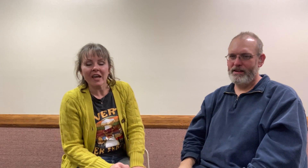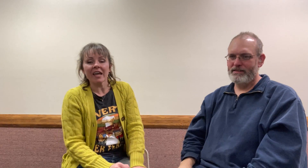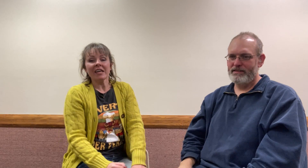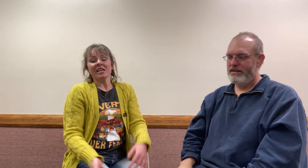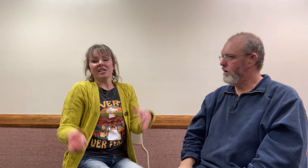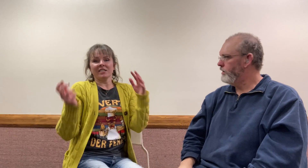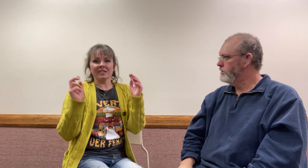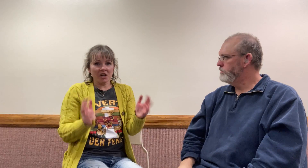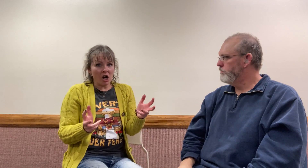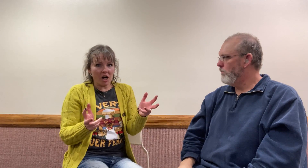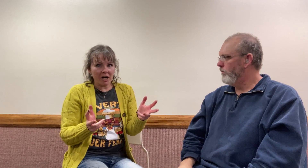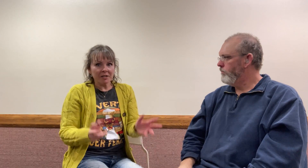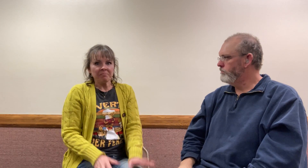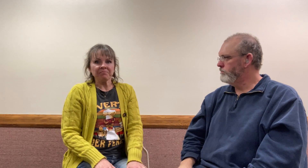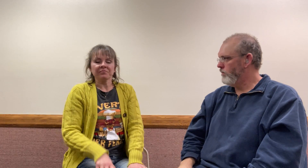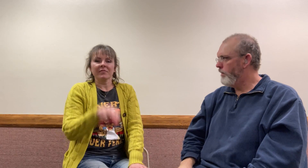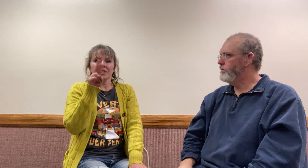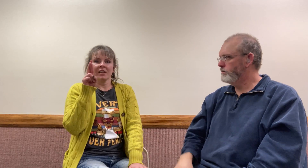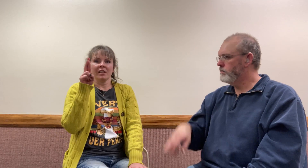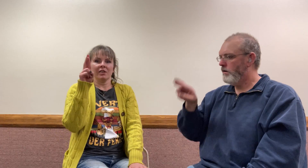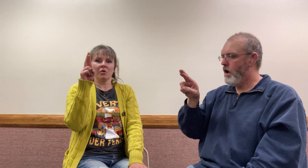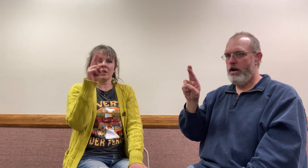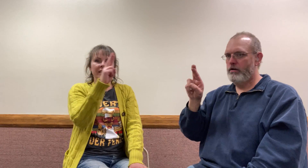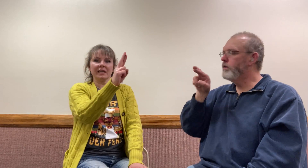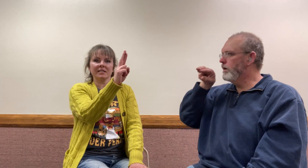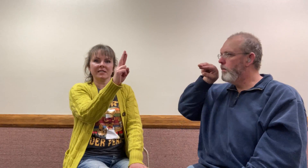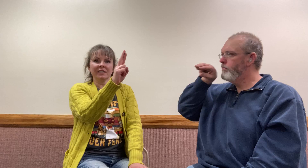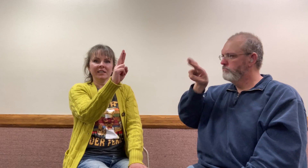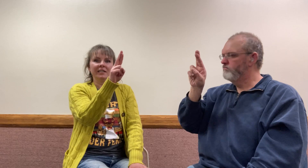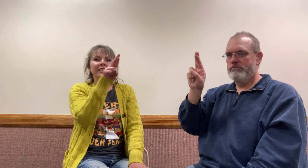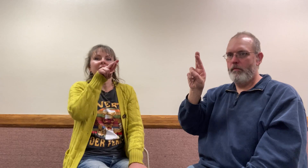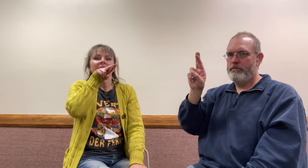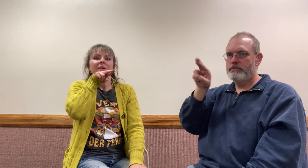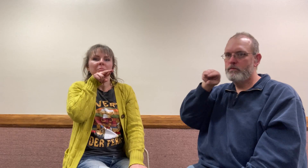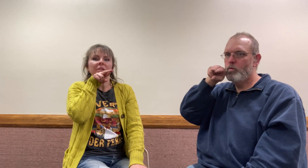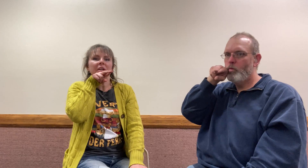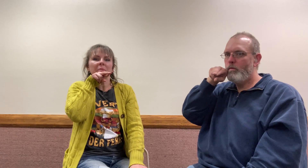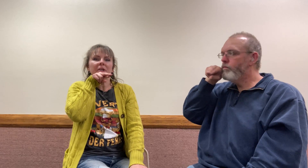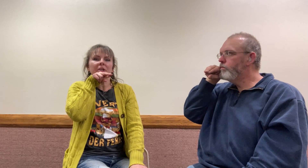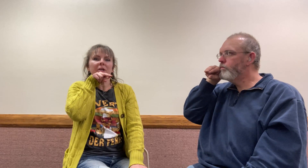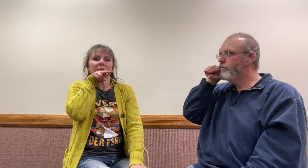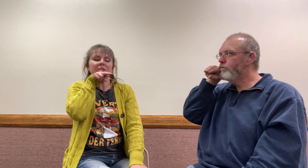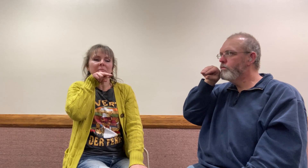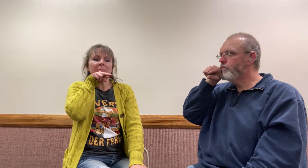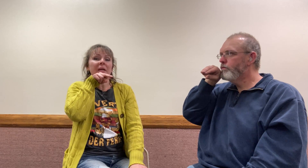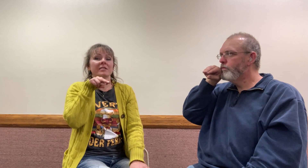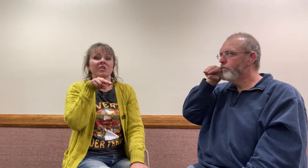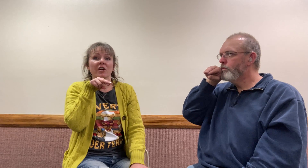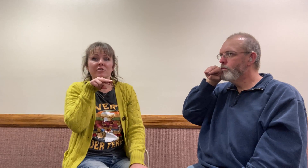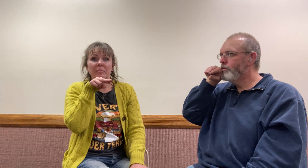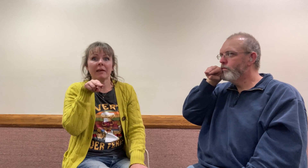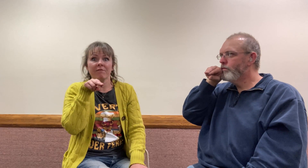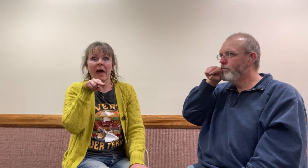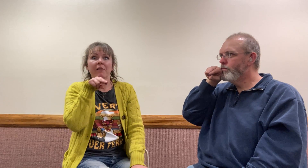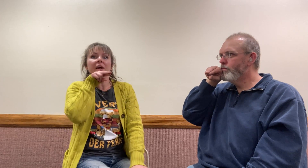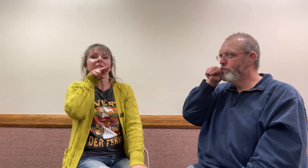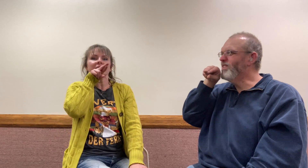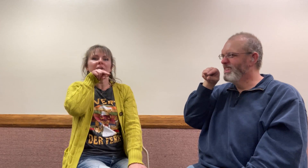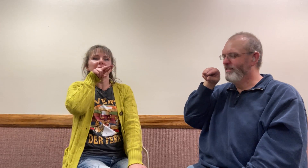Okay, cigar, go like this, put it up here. Yep, it's because cigars are big and fat, right? So we